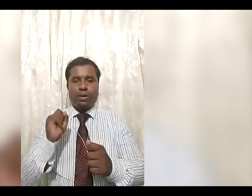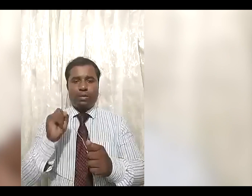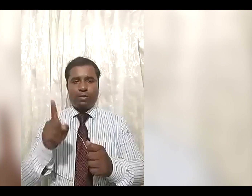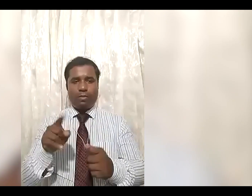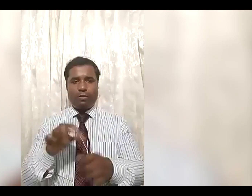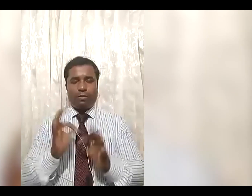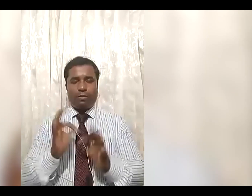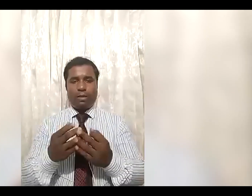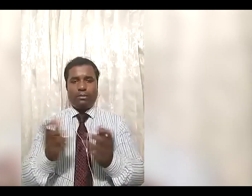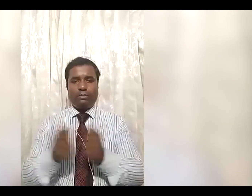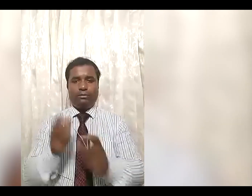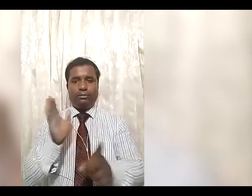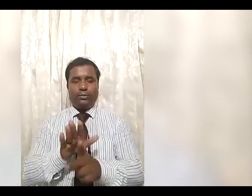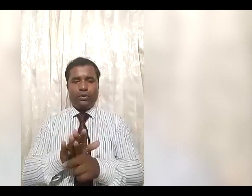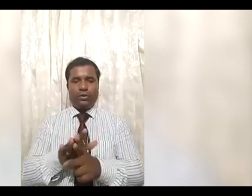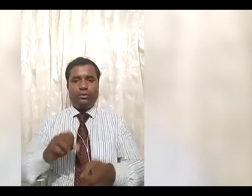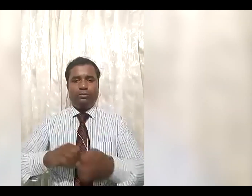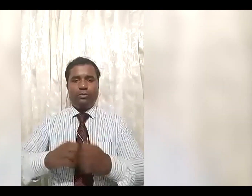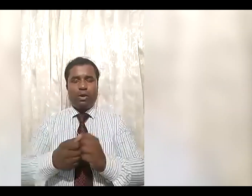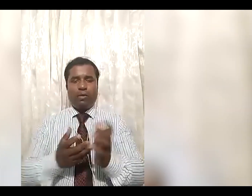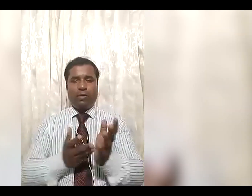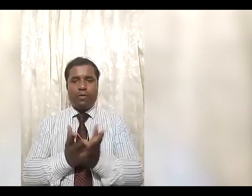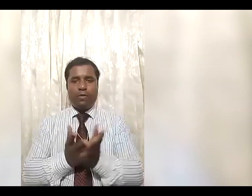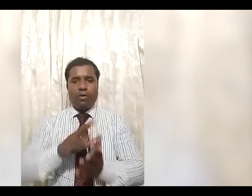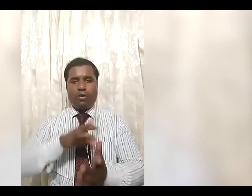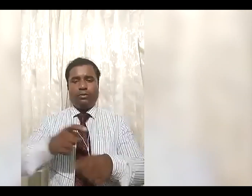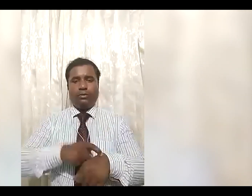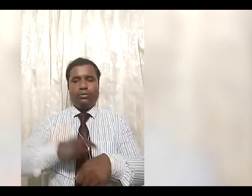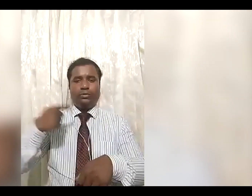alternatives to in-person voting in the long term